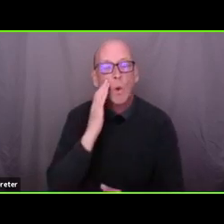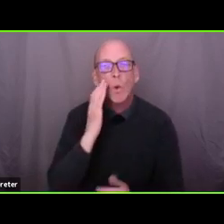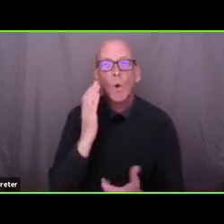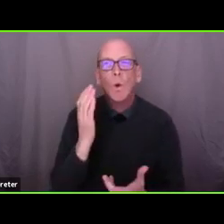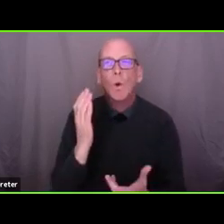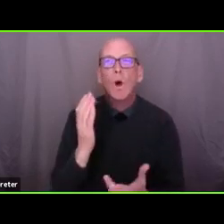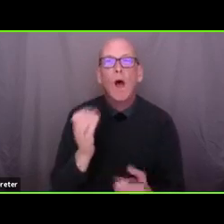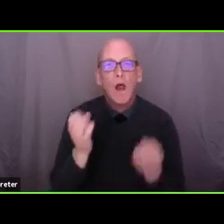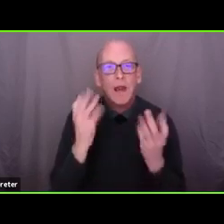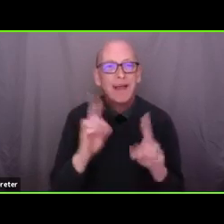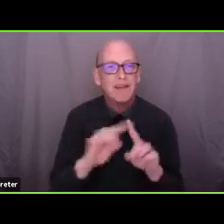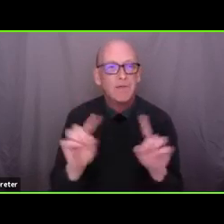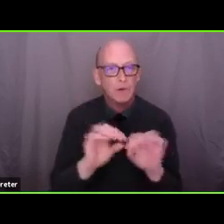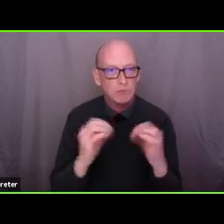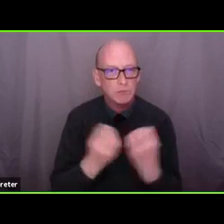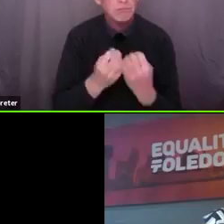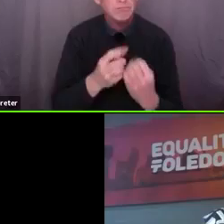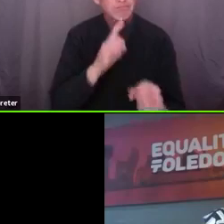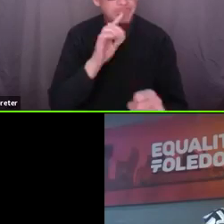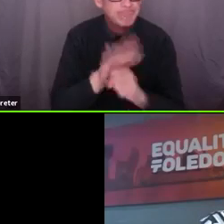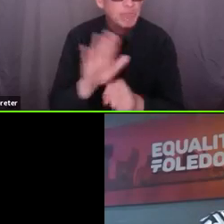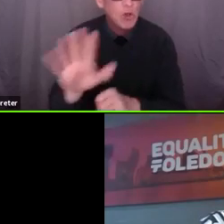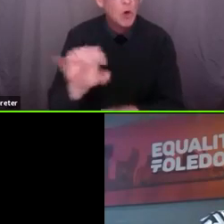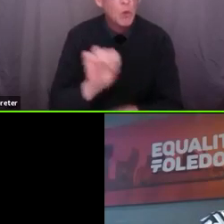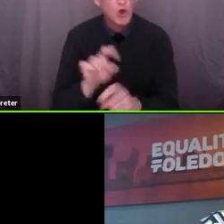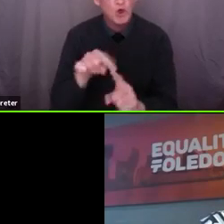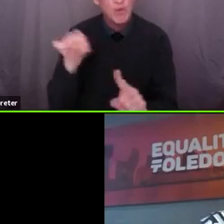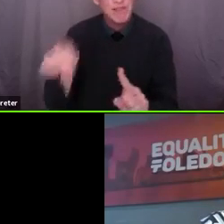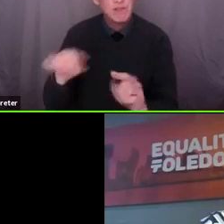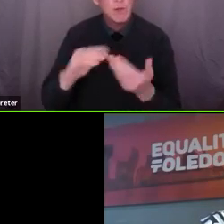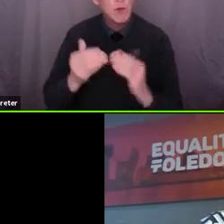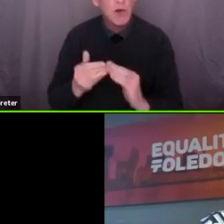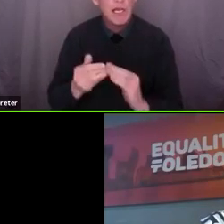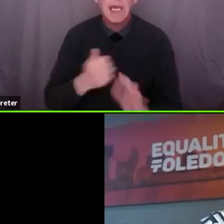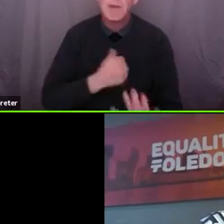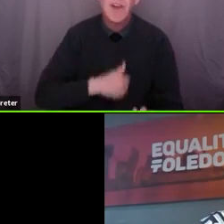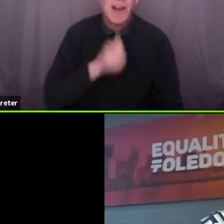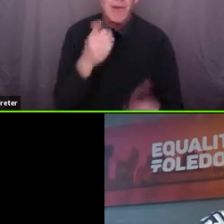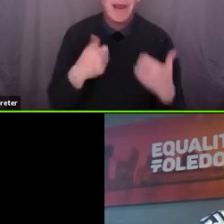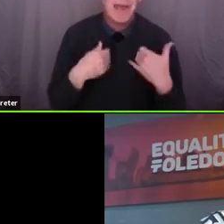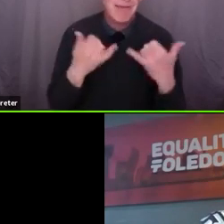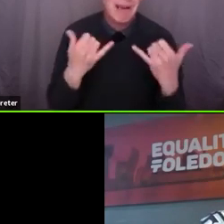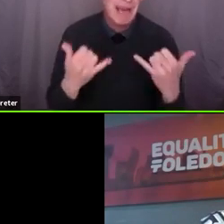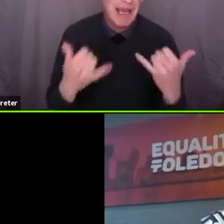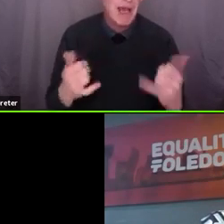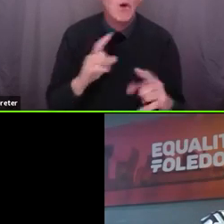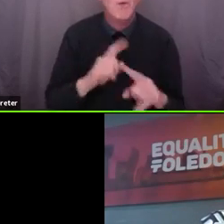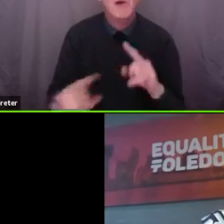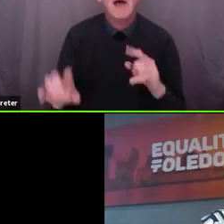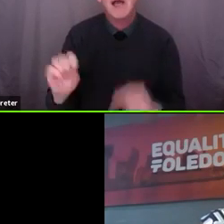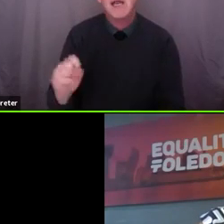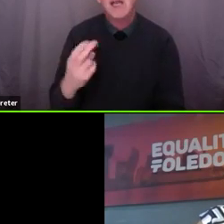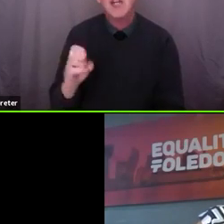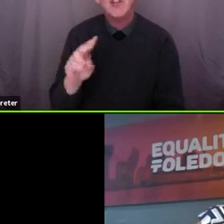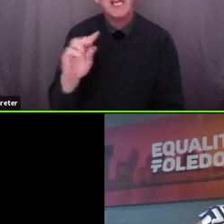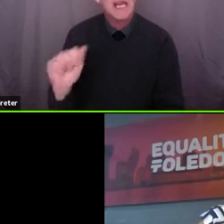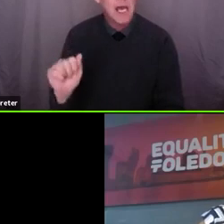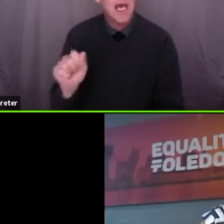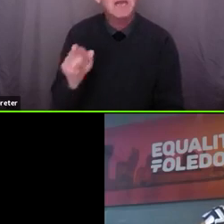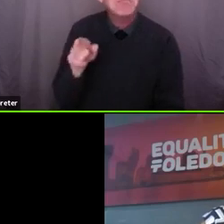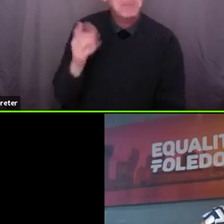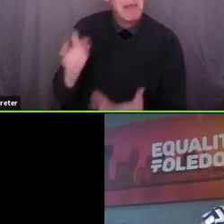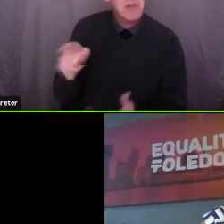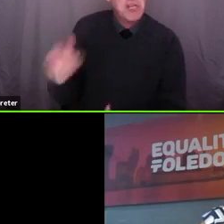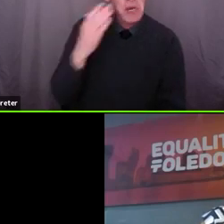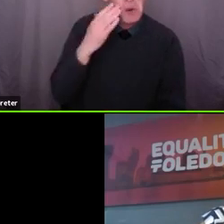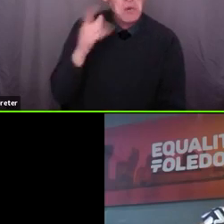a lot of organizations that dedicate their work to this. So, sorry, I don't have it for you. Sheena popped up, so maybe she's going to give that to you. But the best thing that